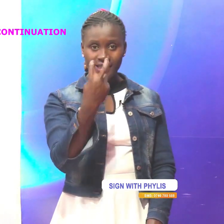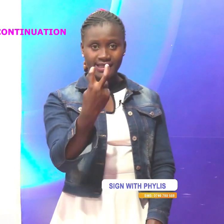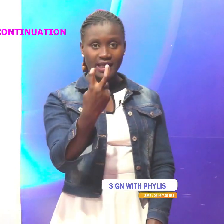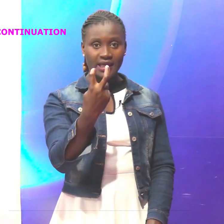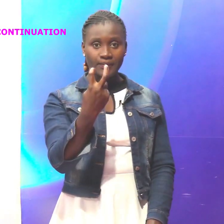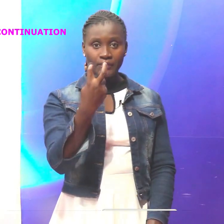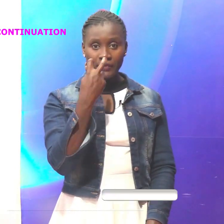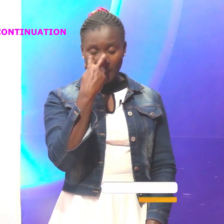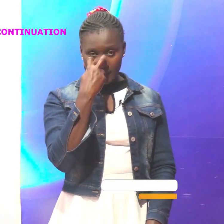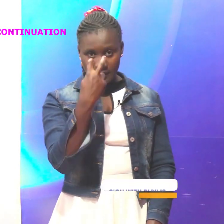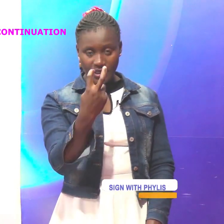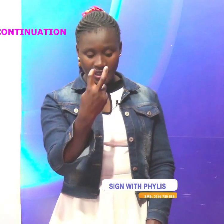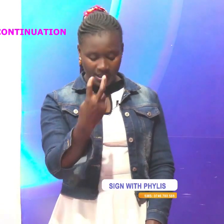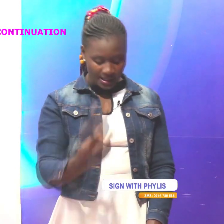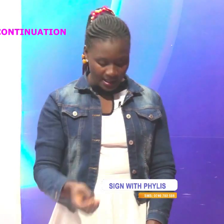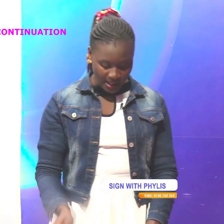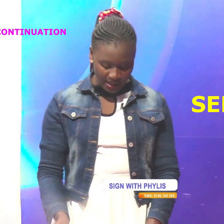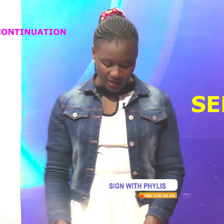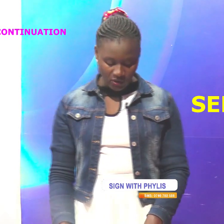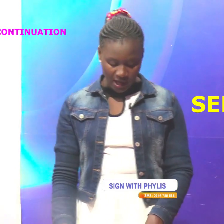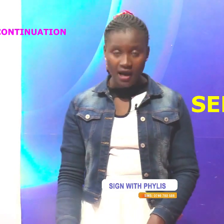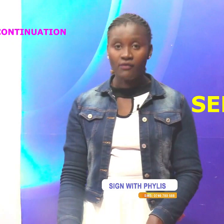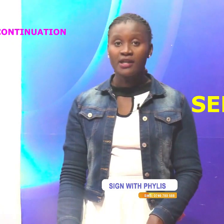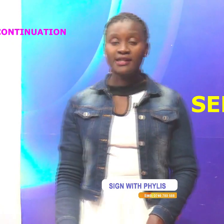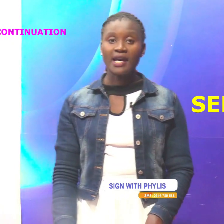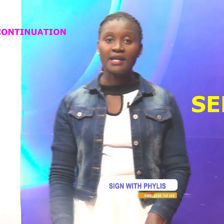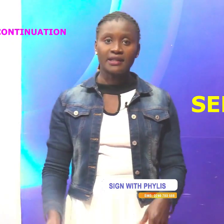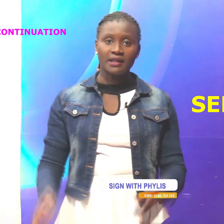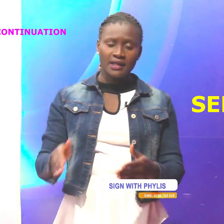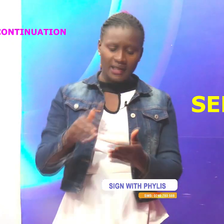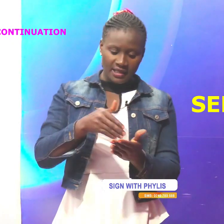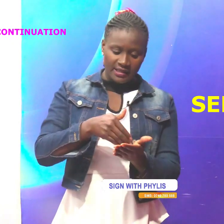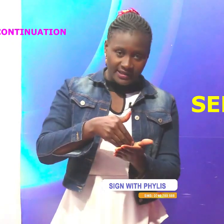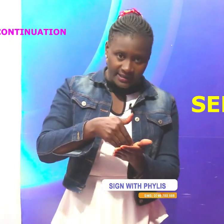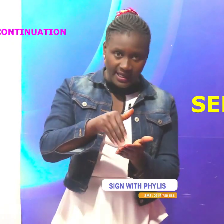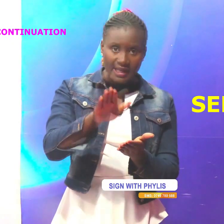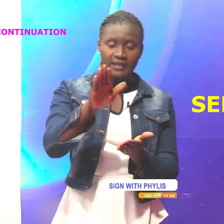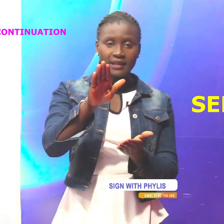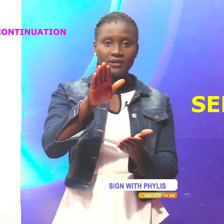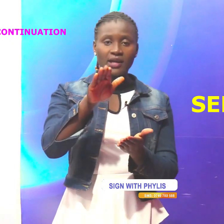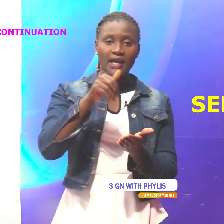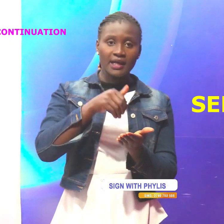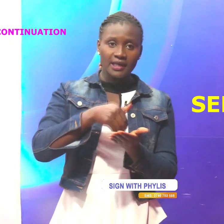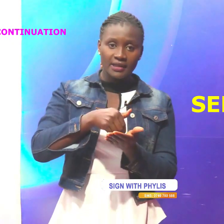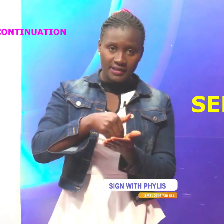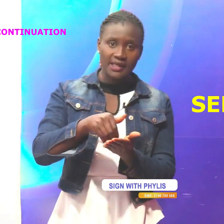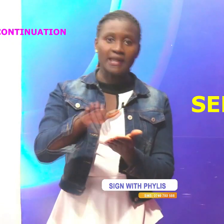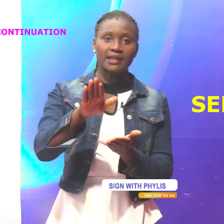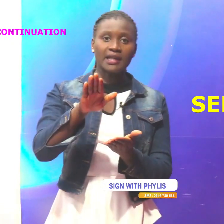see. See. And then we have send. Send. Okay? Send. Like